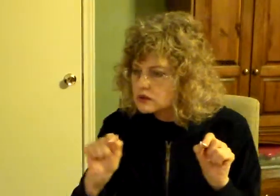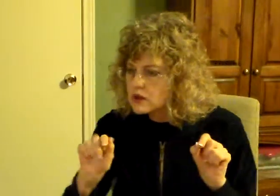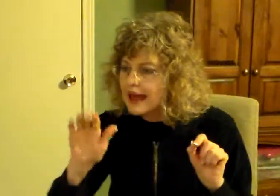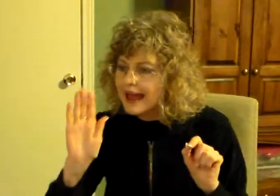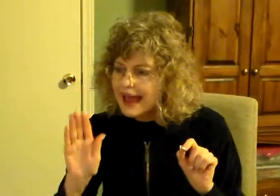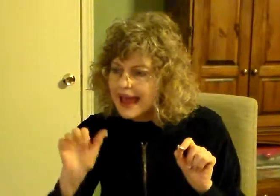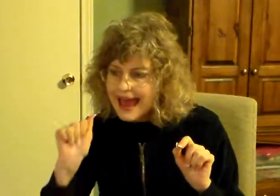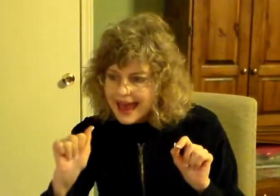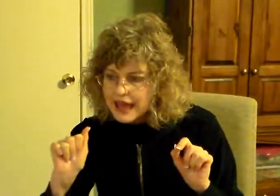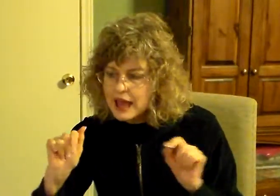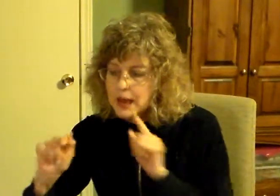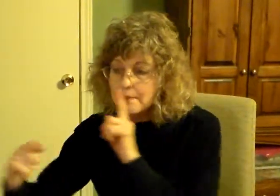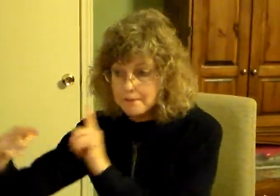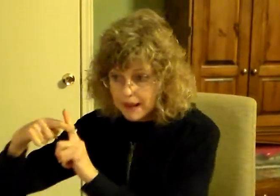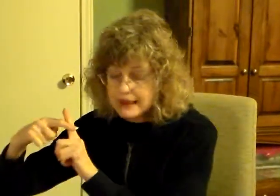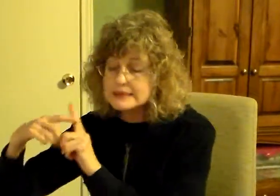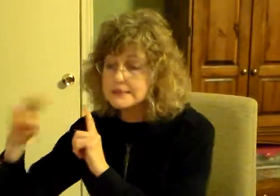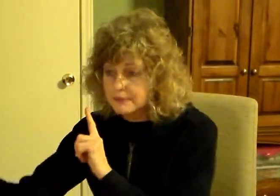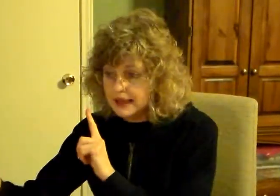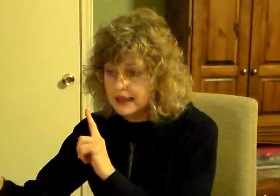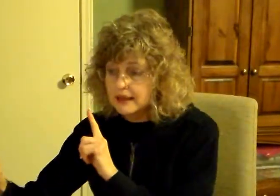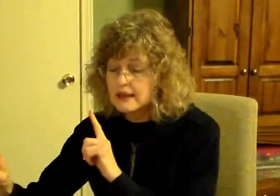elements or they could be smaller molecules.